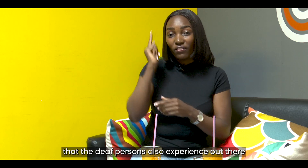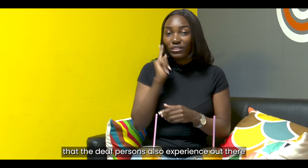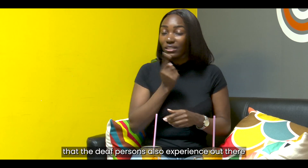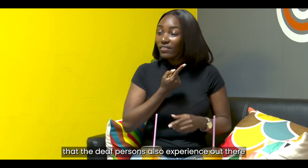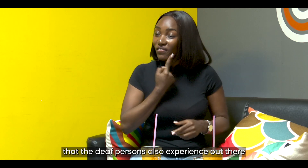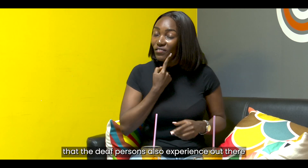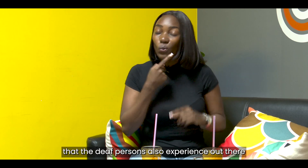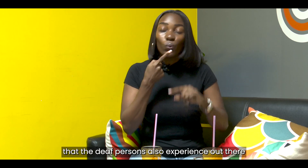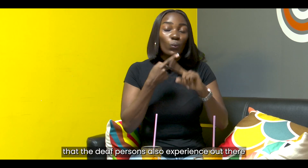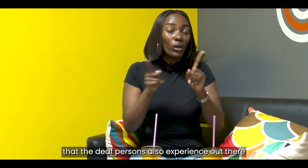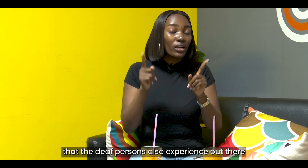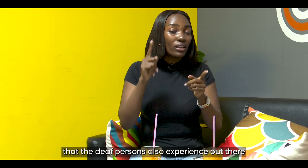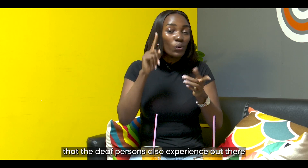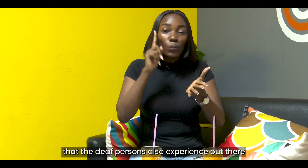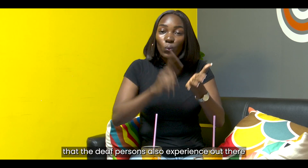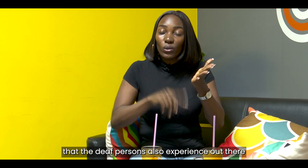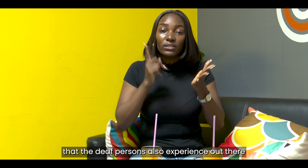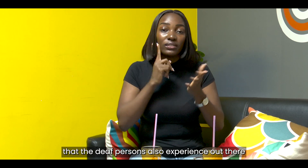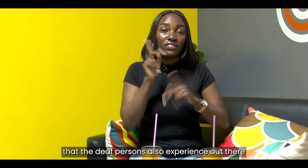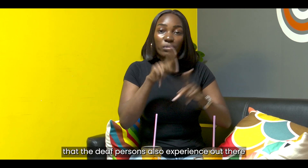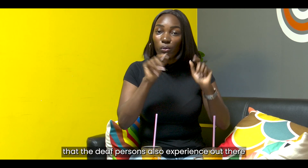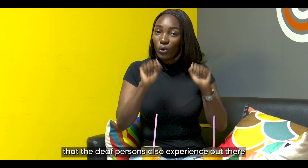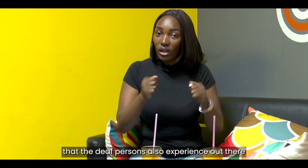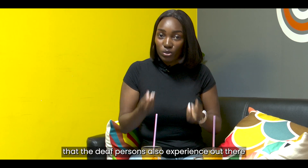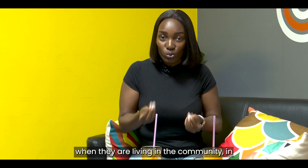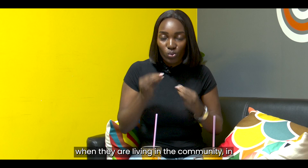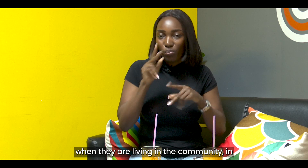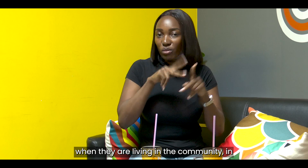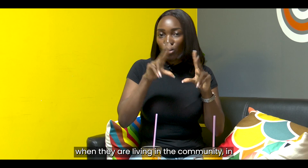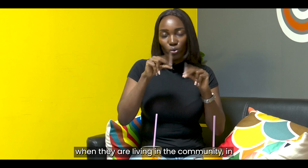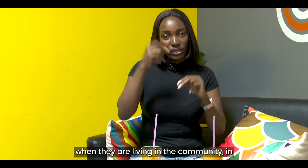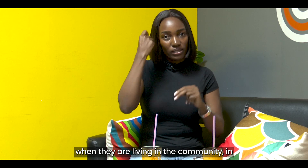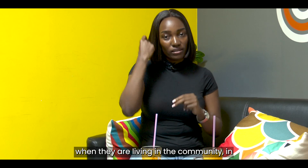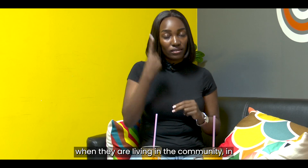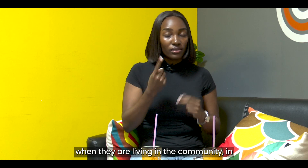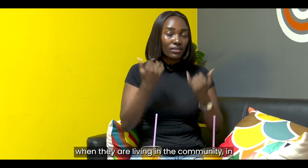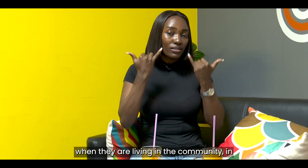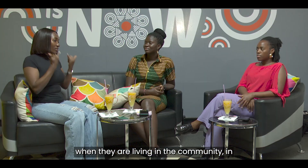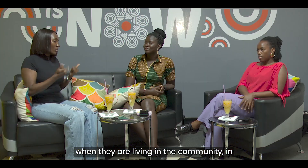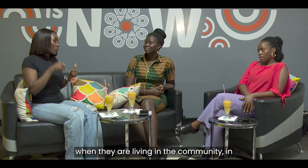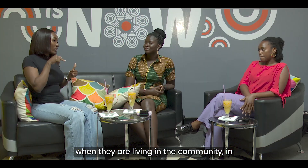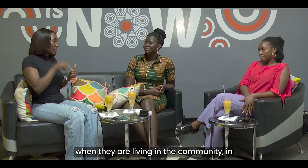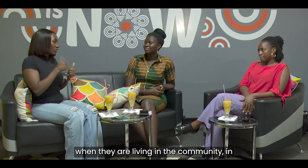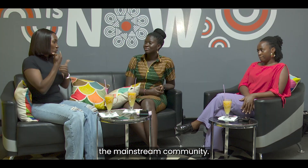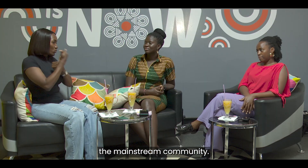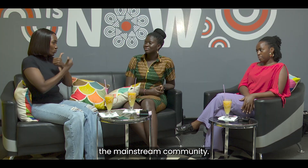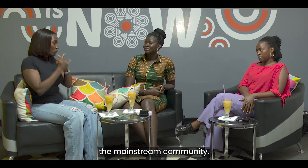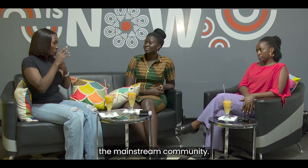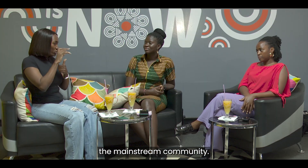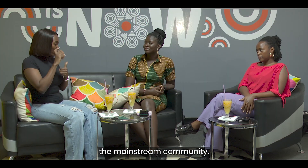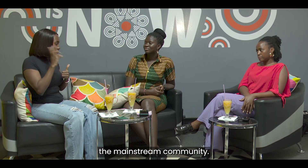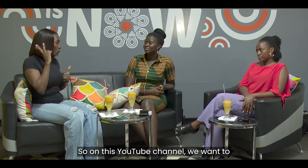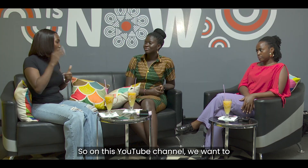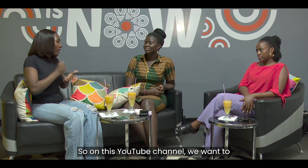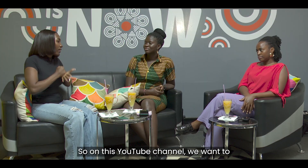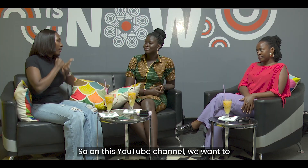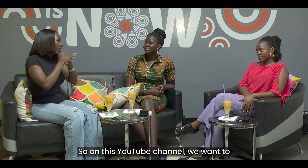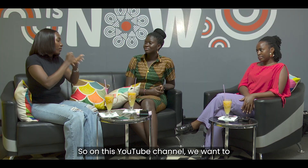deaf persons also experience out there when they are living in the community, in the mainstream community. So on this